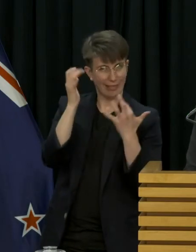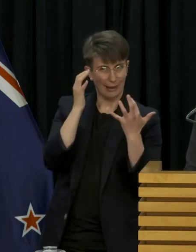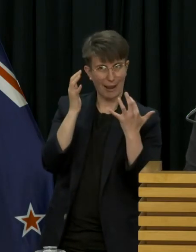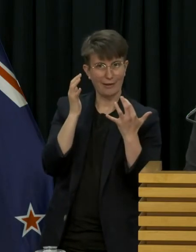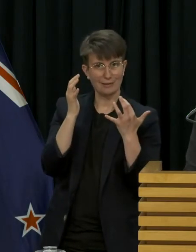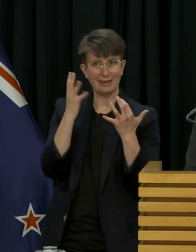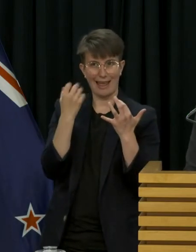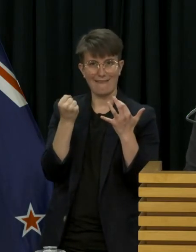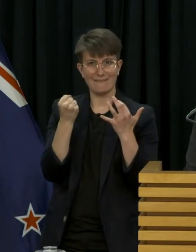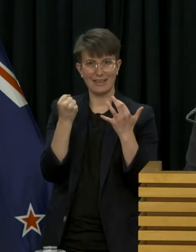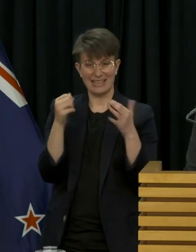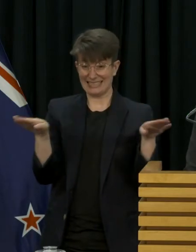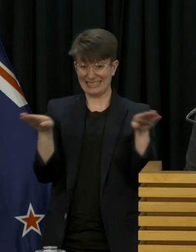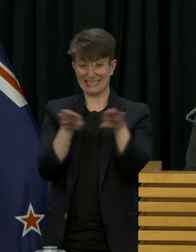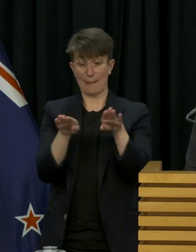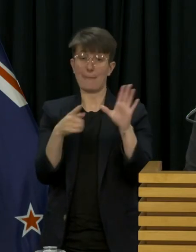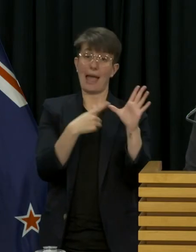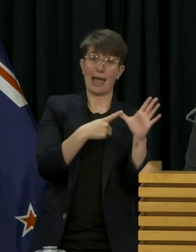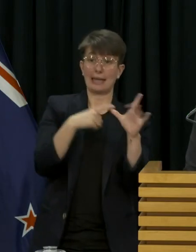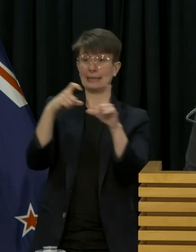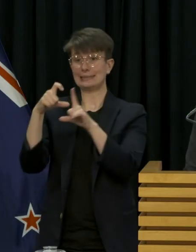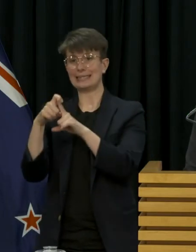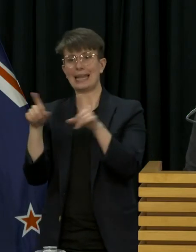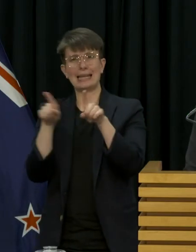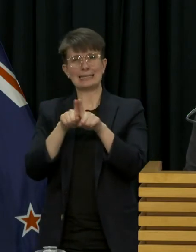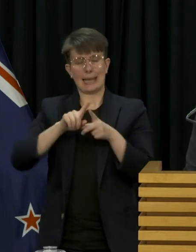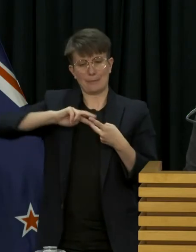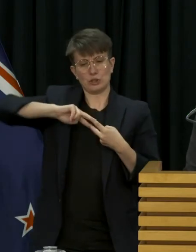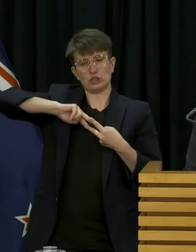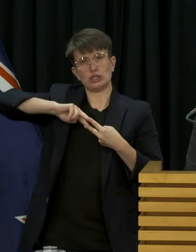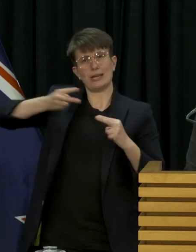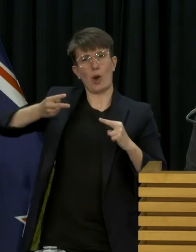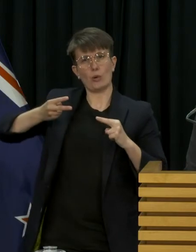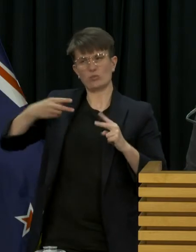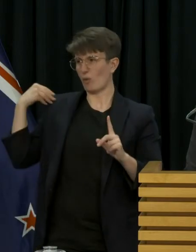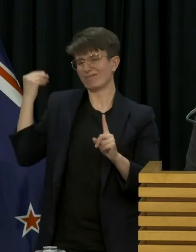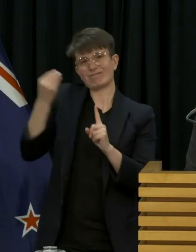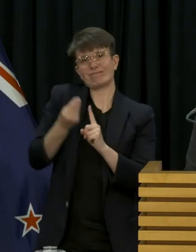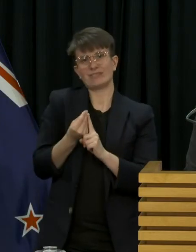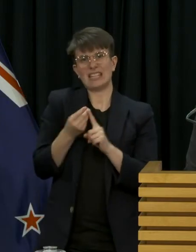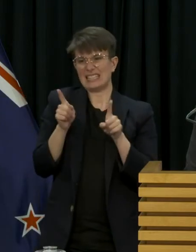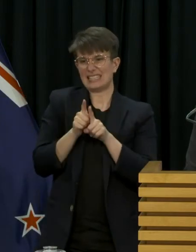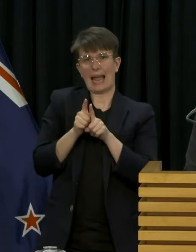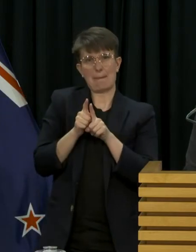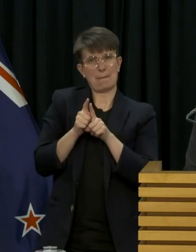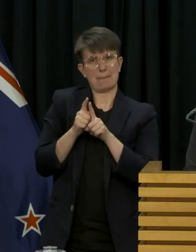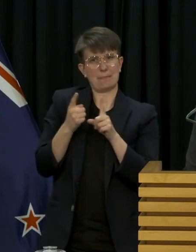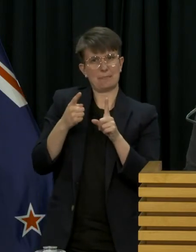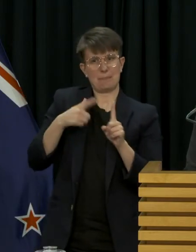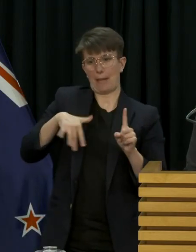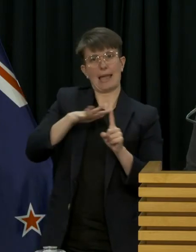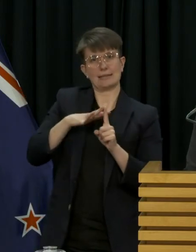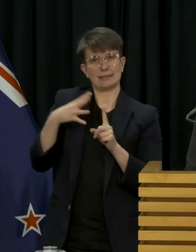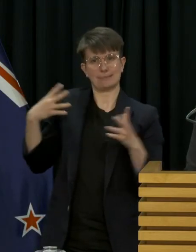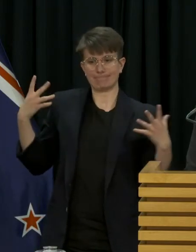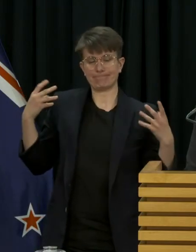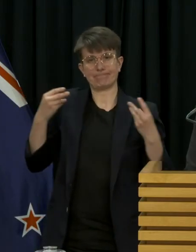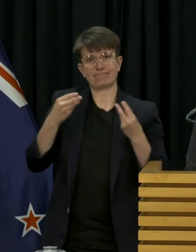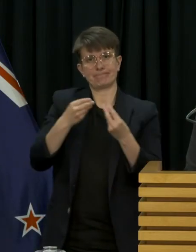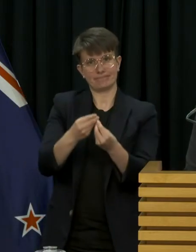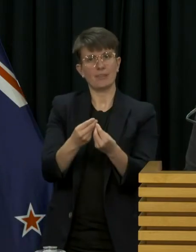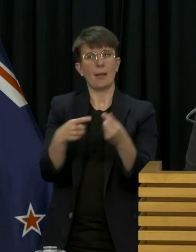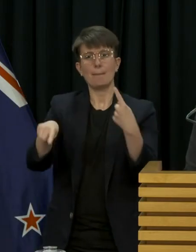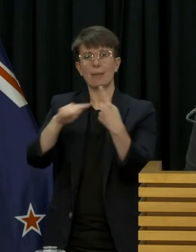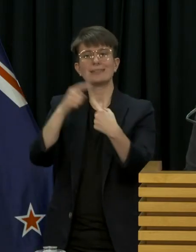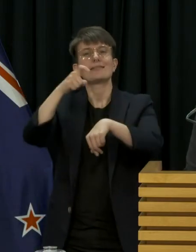genome between A and D, and also symptom onset at least suggests very, very close